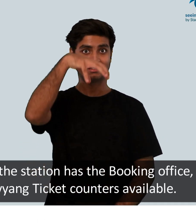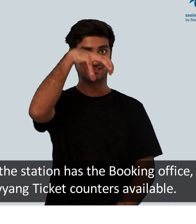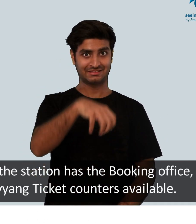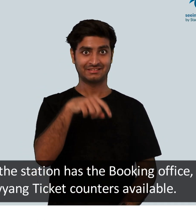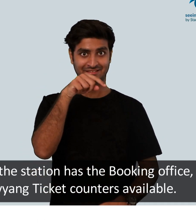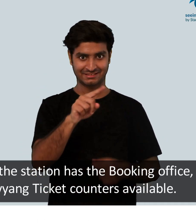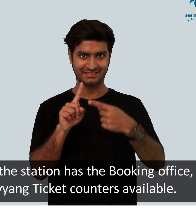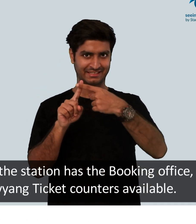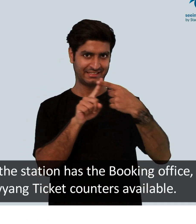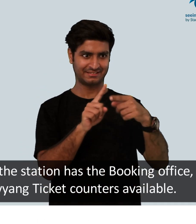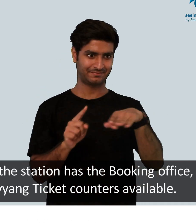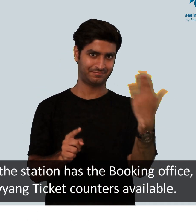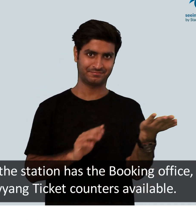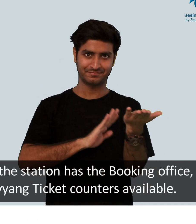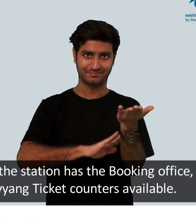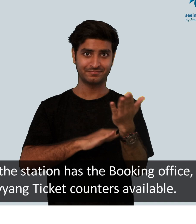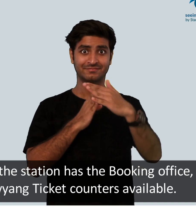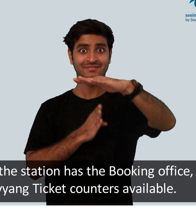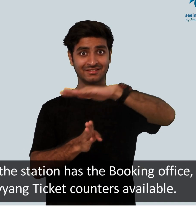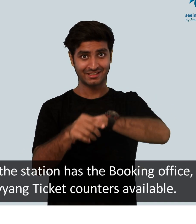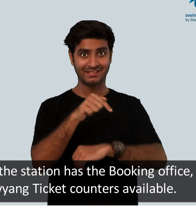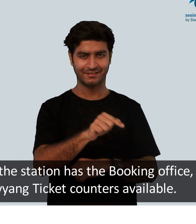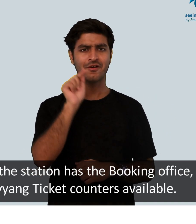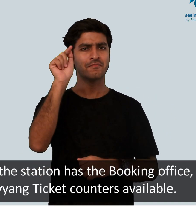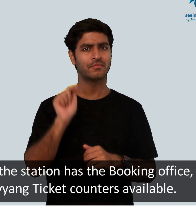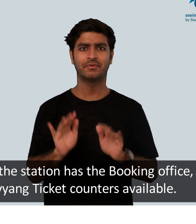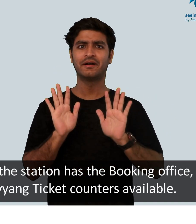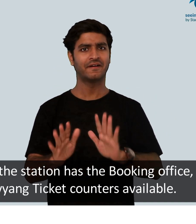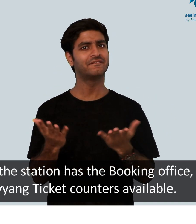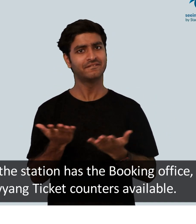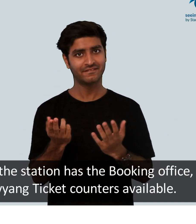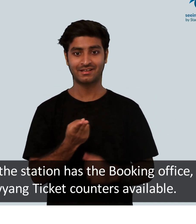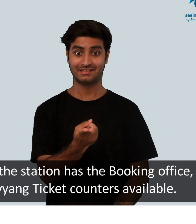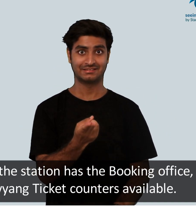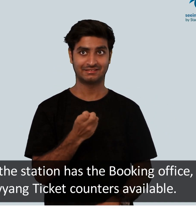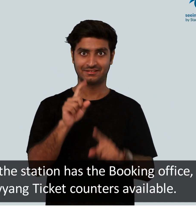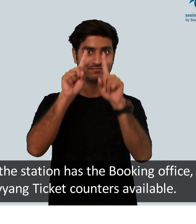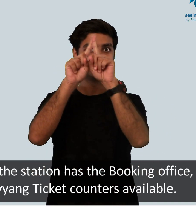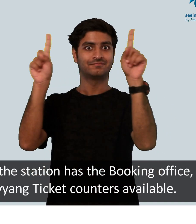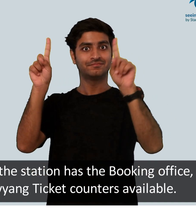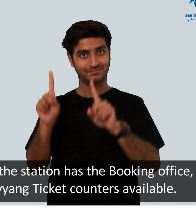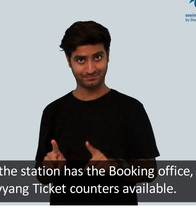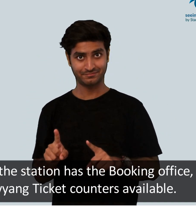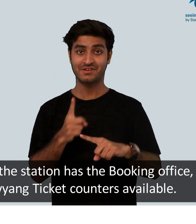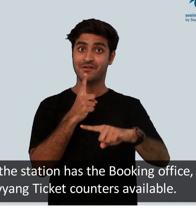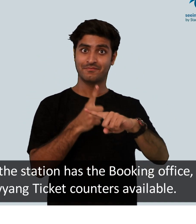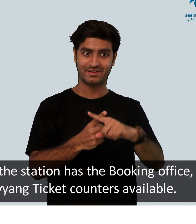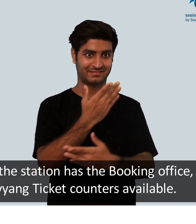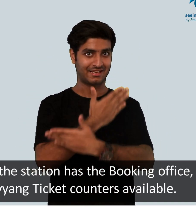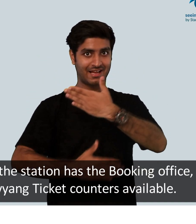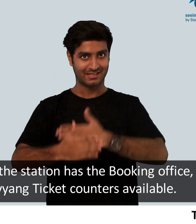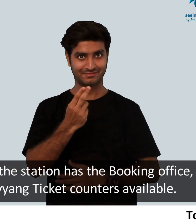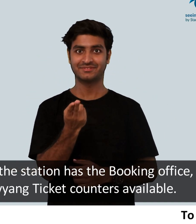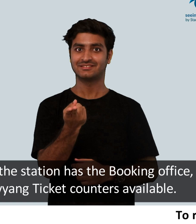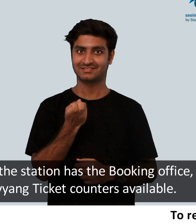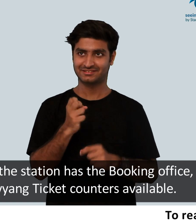The east side entrance of the station has the booking office, ticket counters and Divyang ticket counters